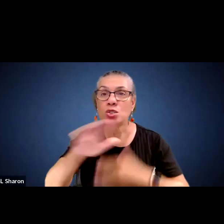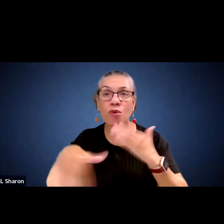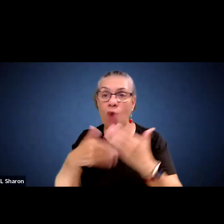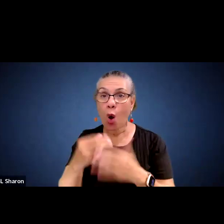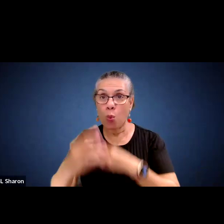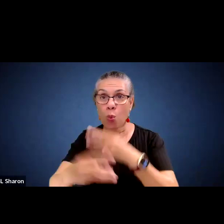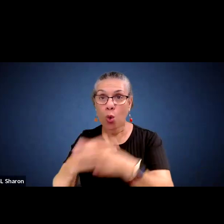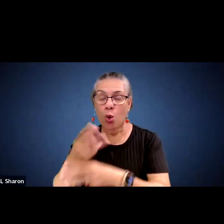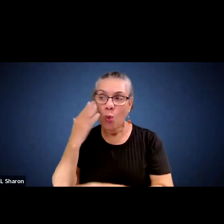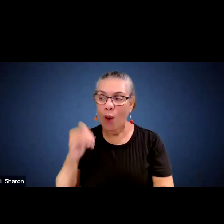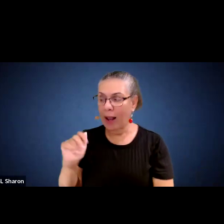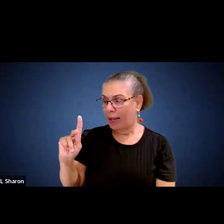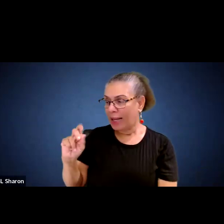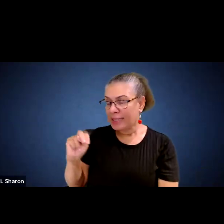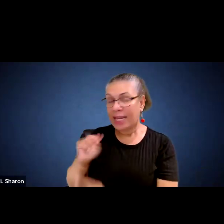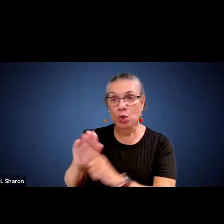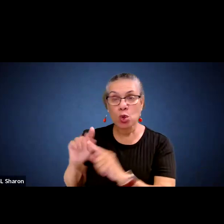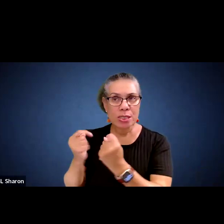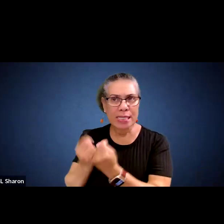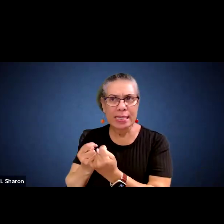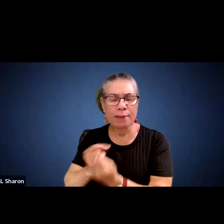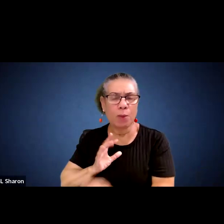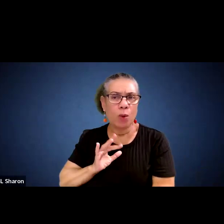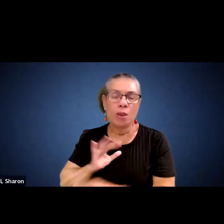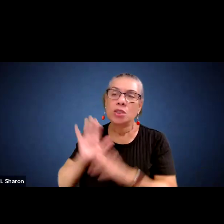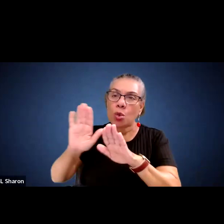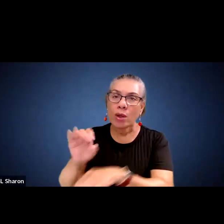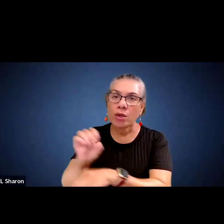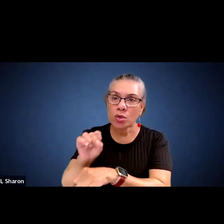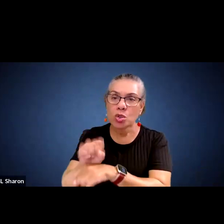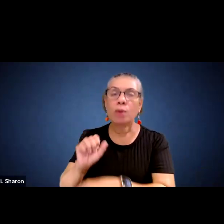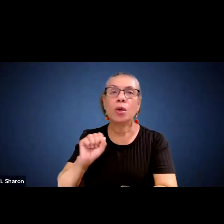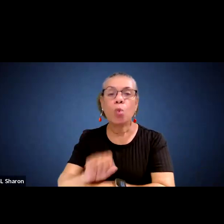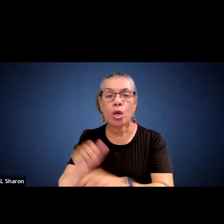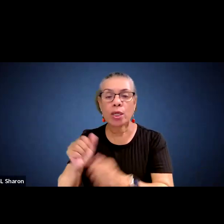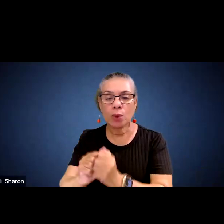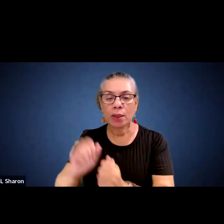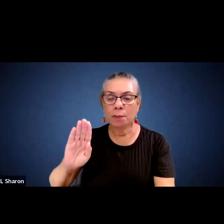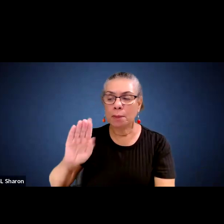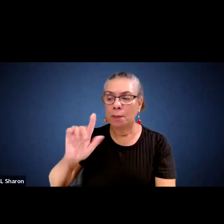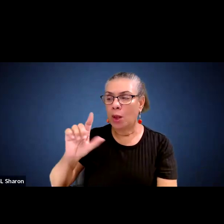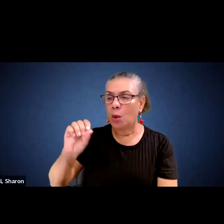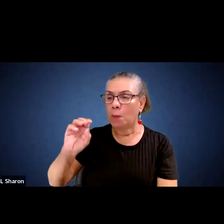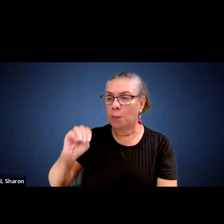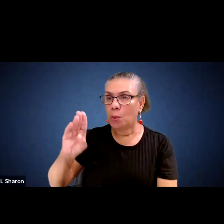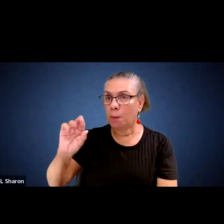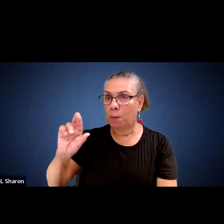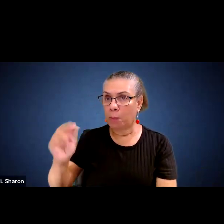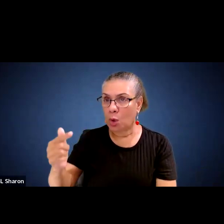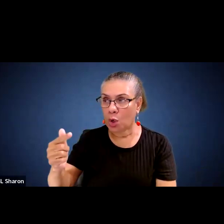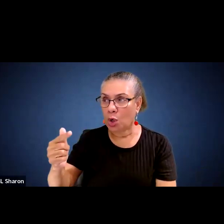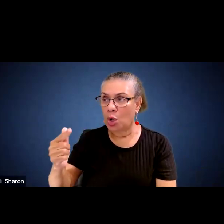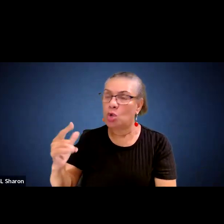because Karen and her team have done such an amazing job working with the Bloomberg Philanthropy as a way to